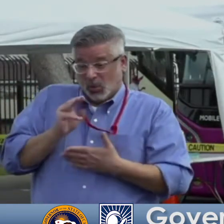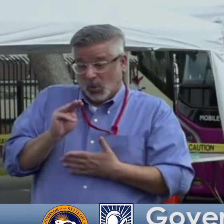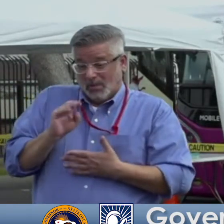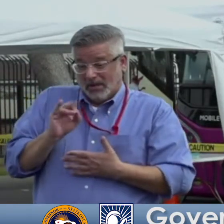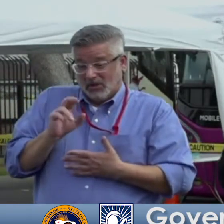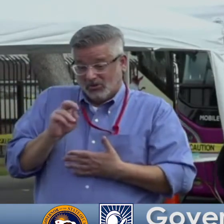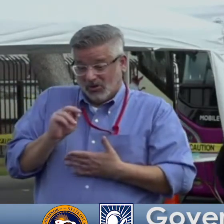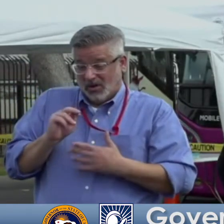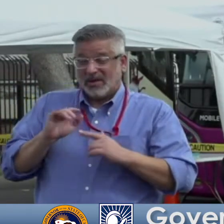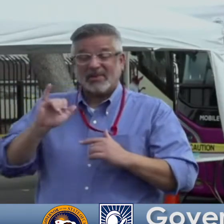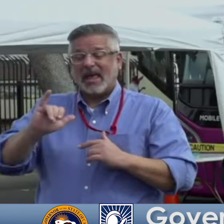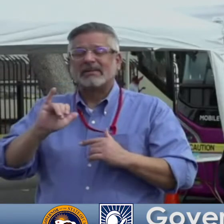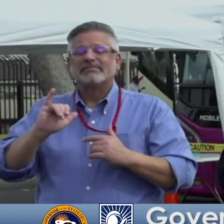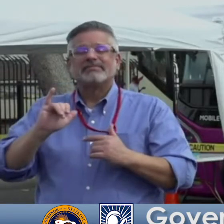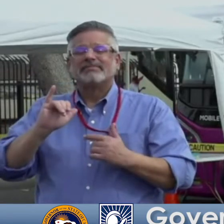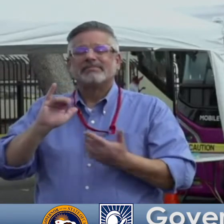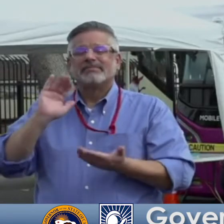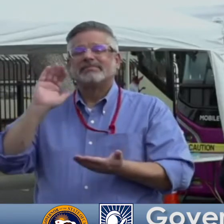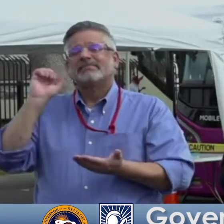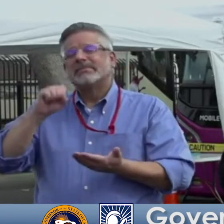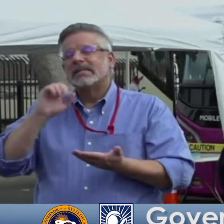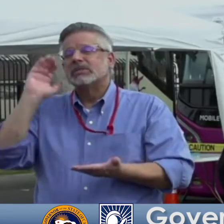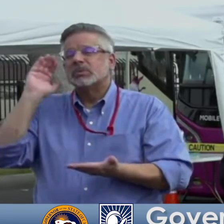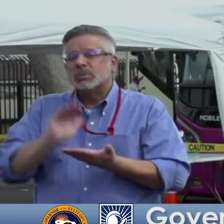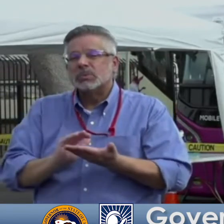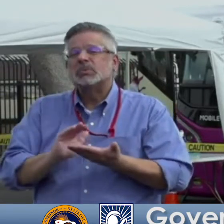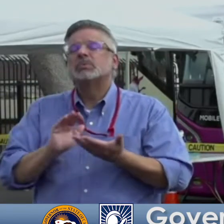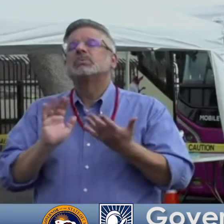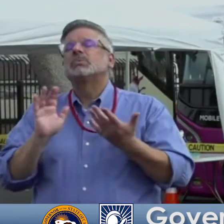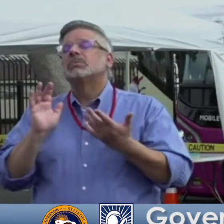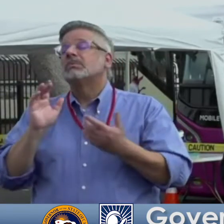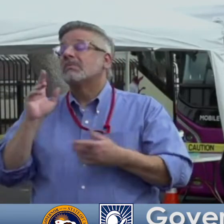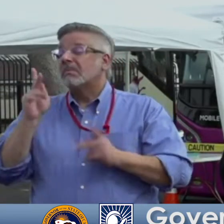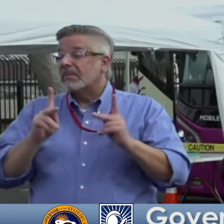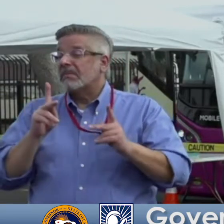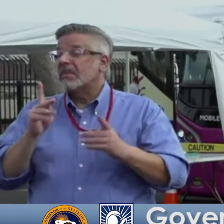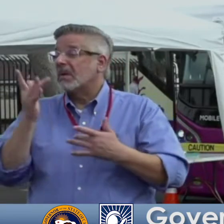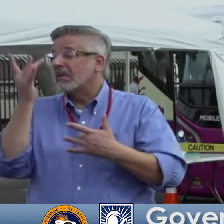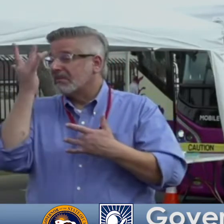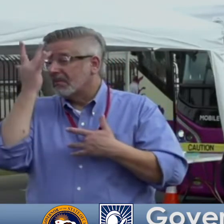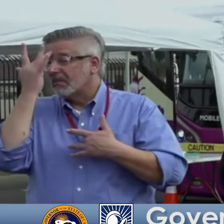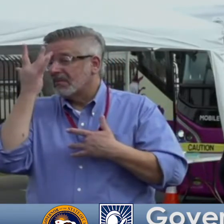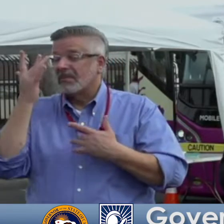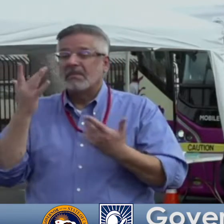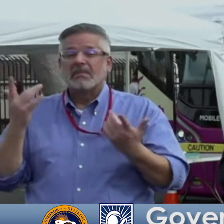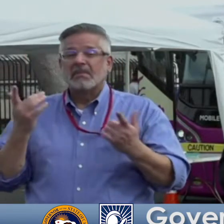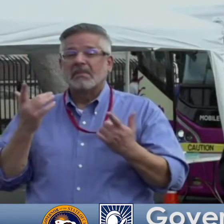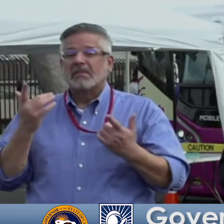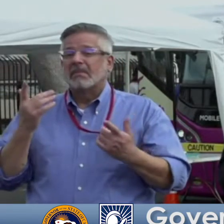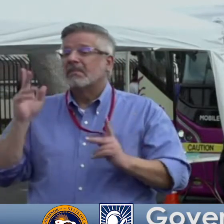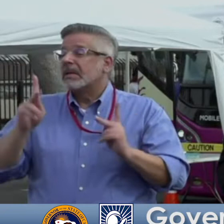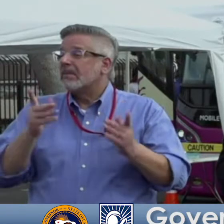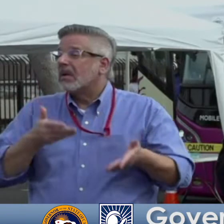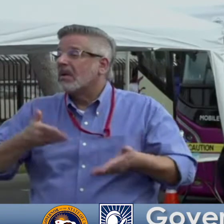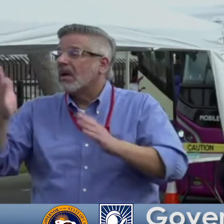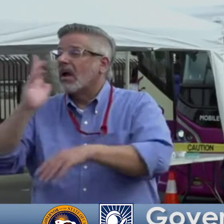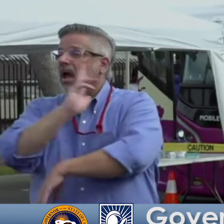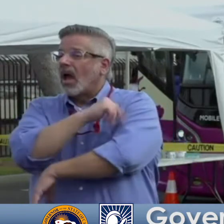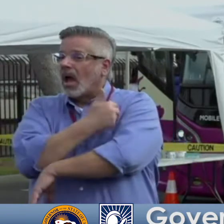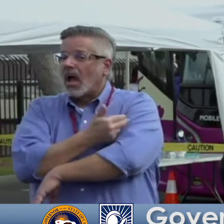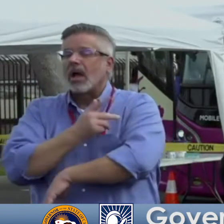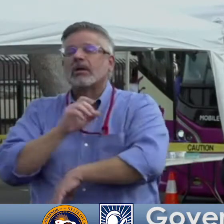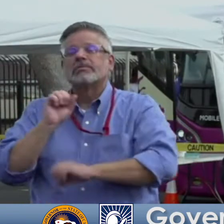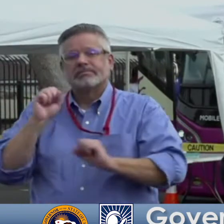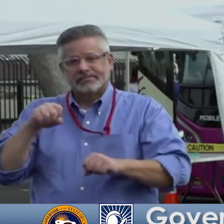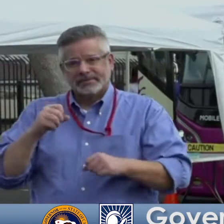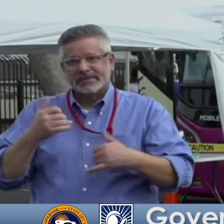particular variant is a lot lower. Yes, some people are getting infected, many fewer are getting hospitalized, and certainly